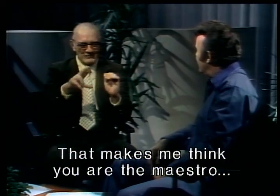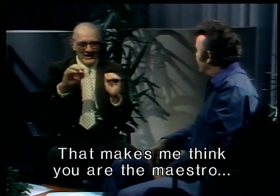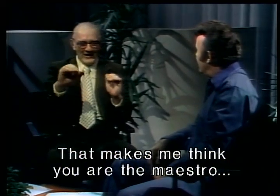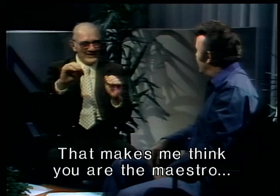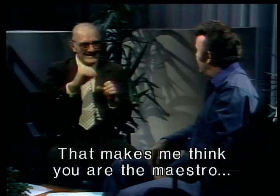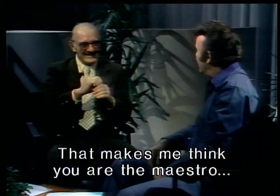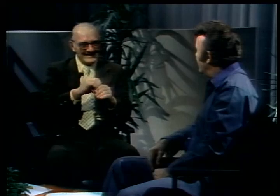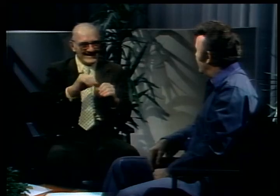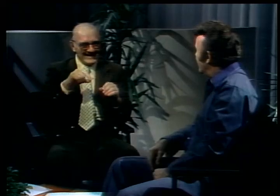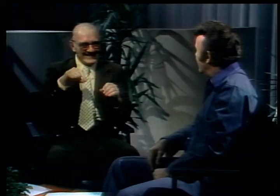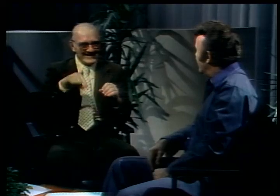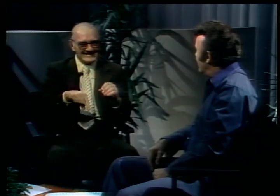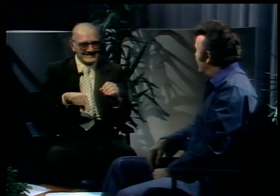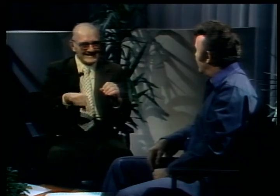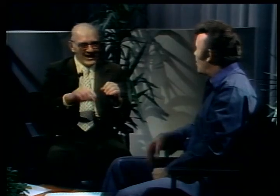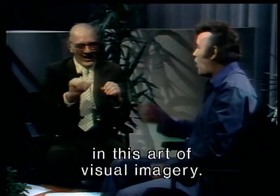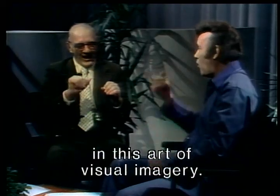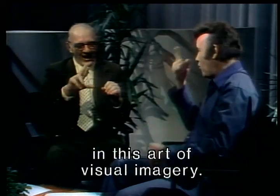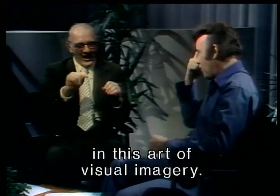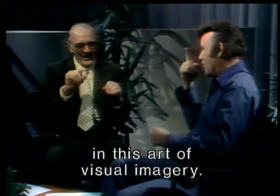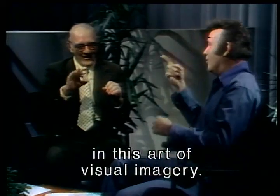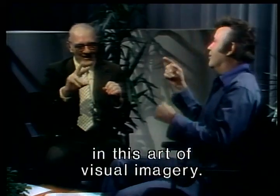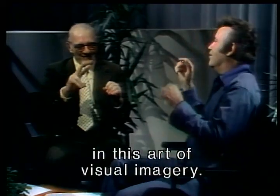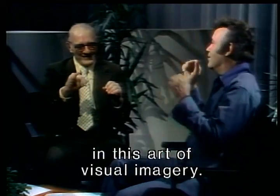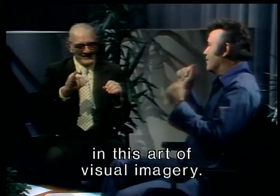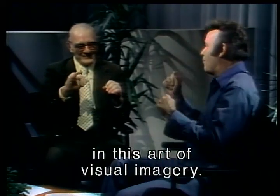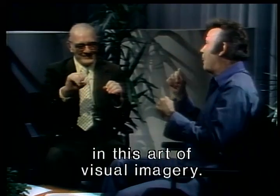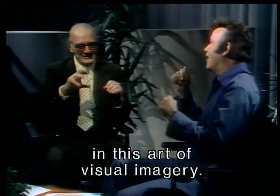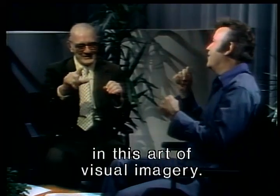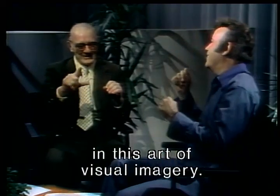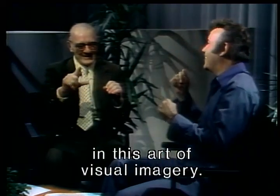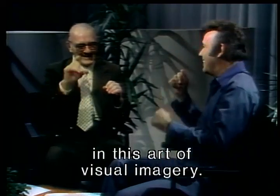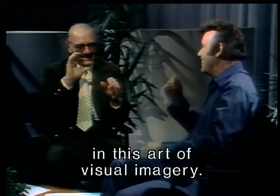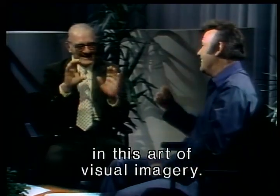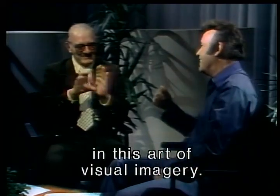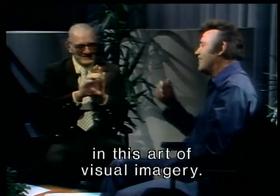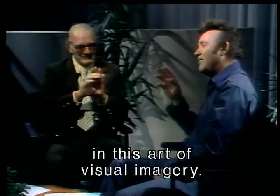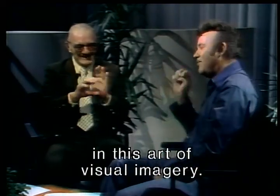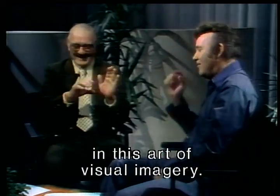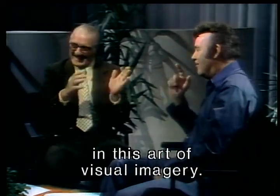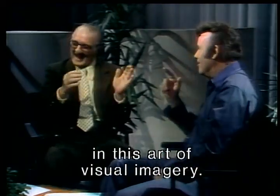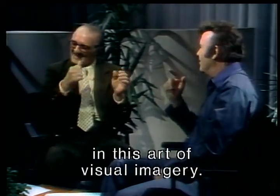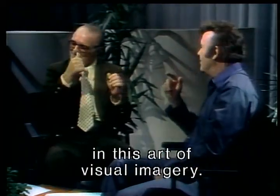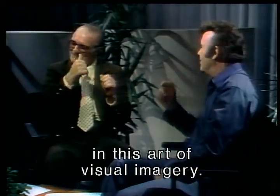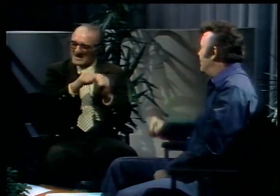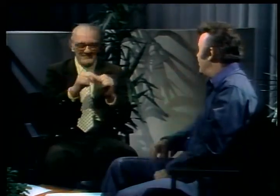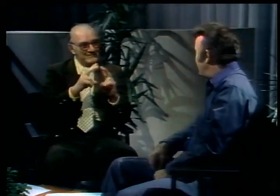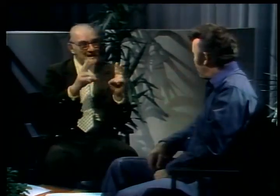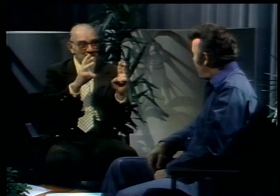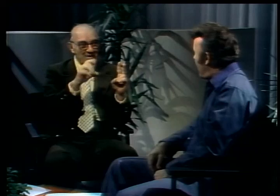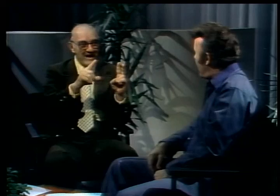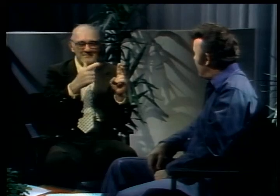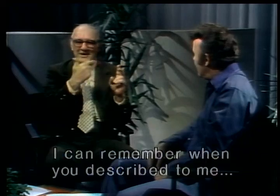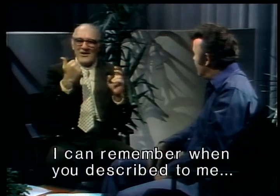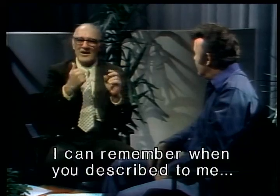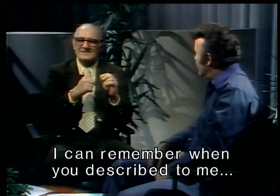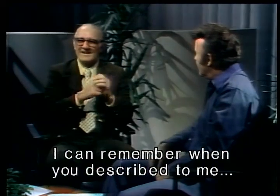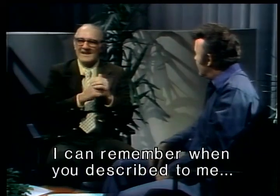maestro in this art of visual imagery. I can remember very well because I